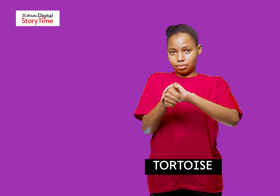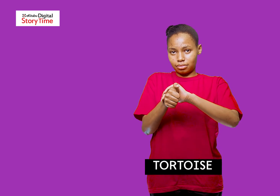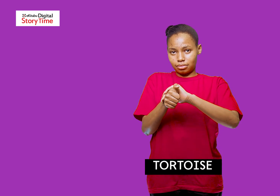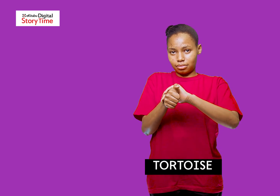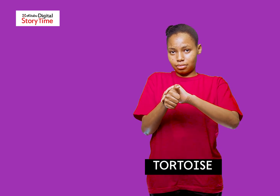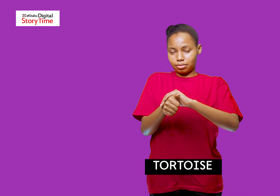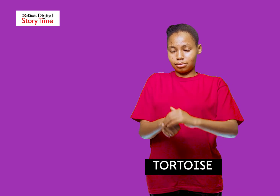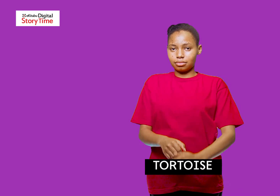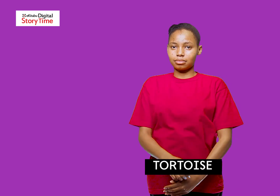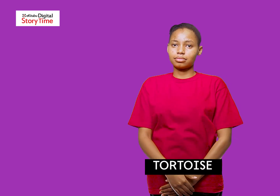Tortoise.